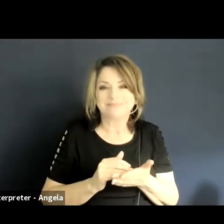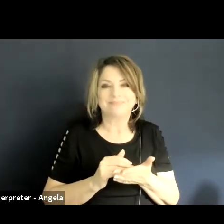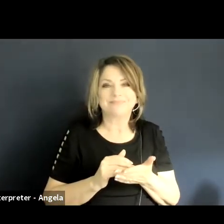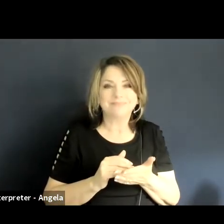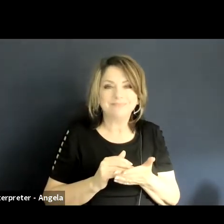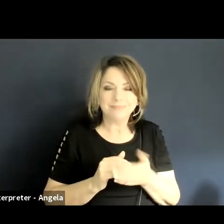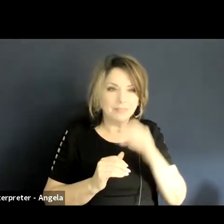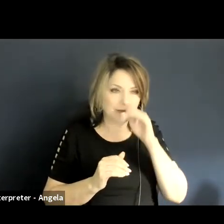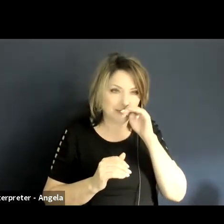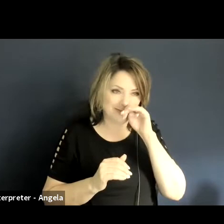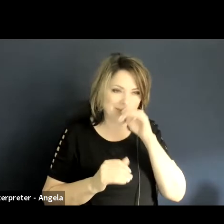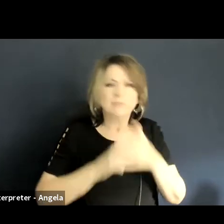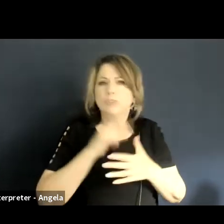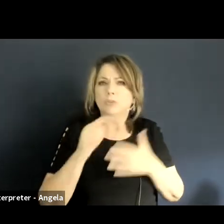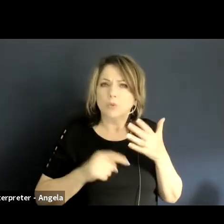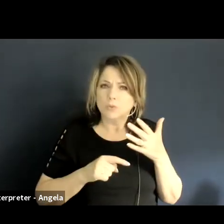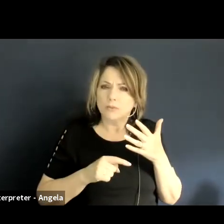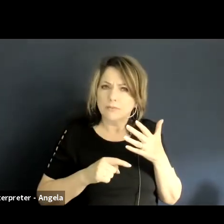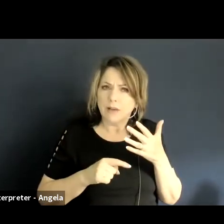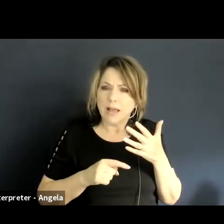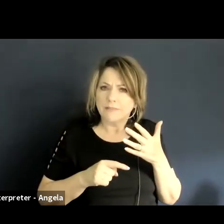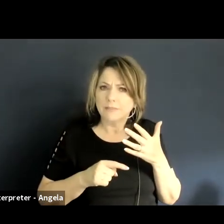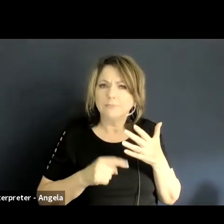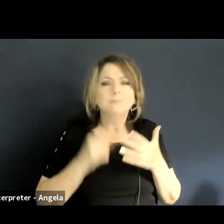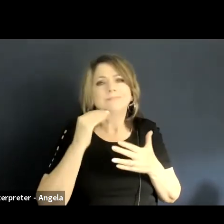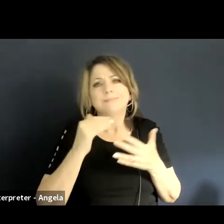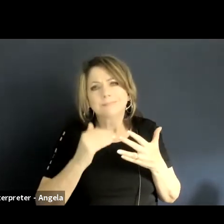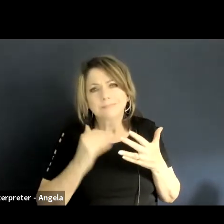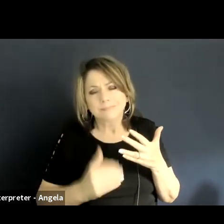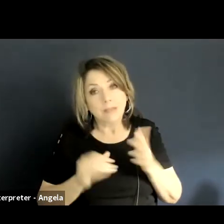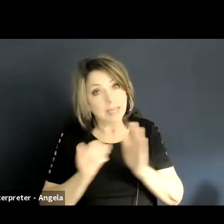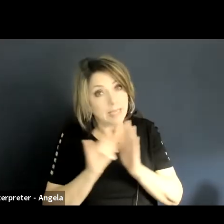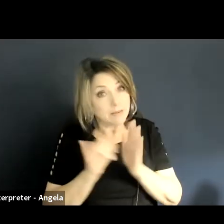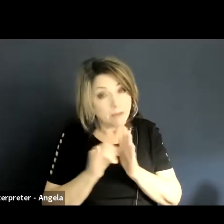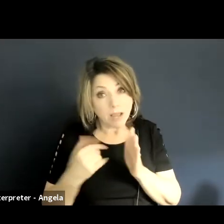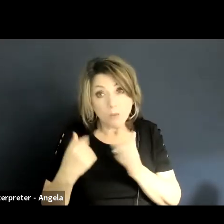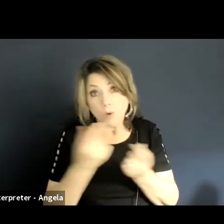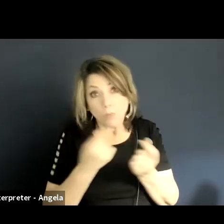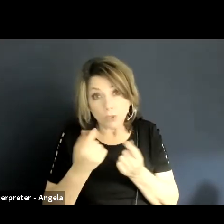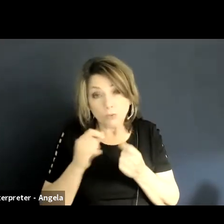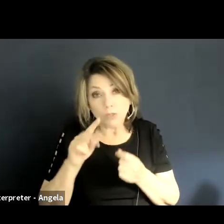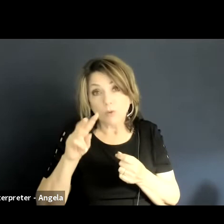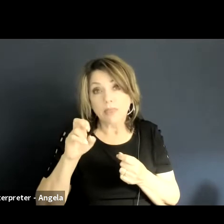Those are the 5 steps of identifying or doing a vetting process.